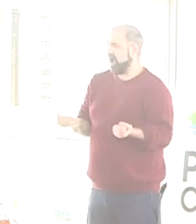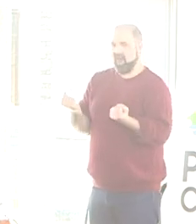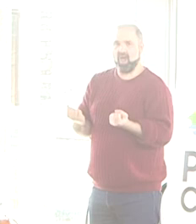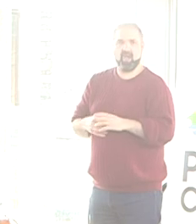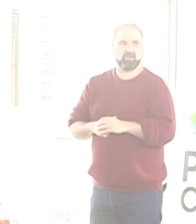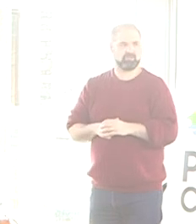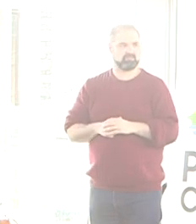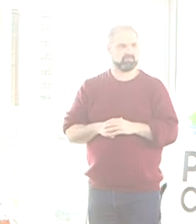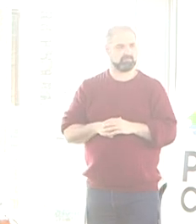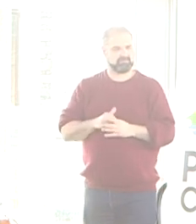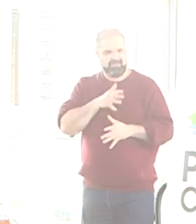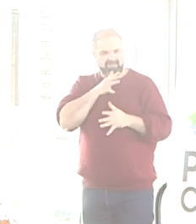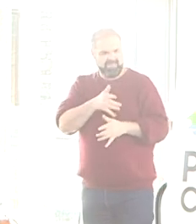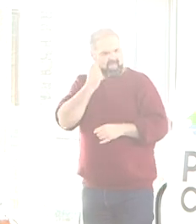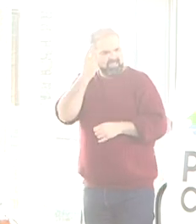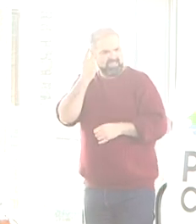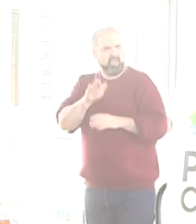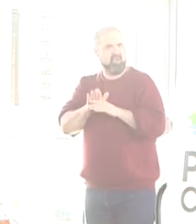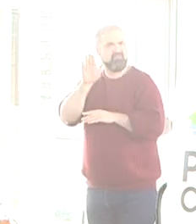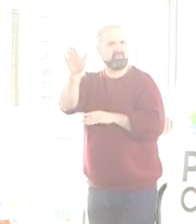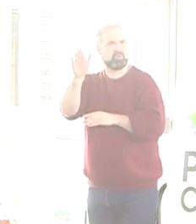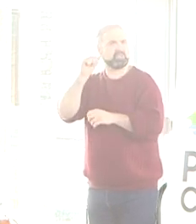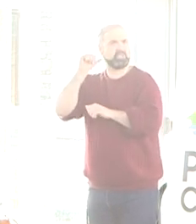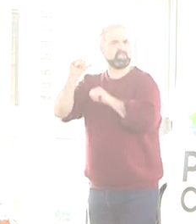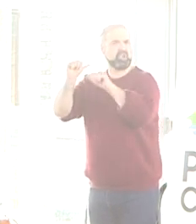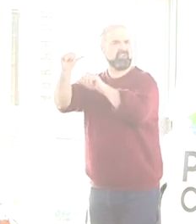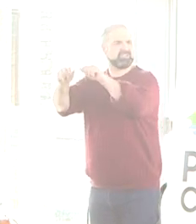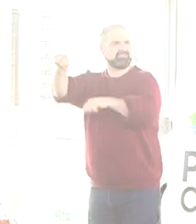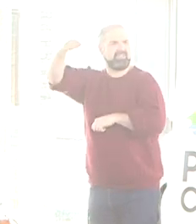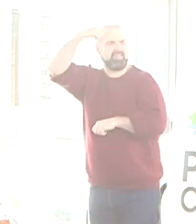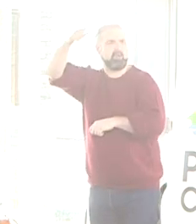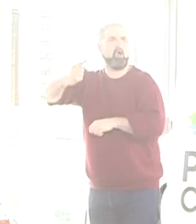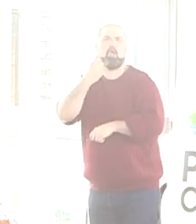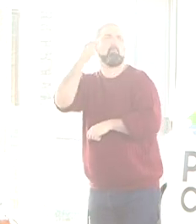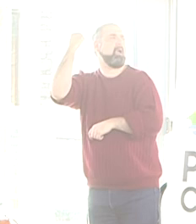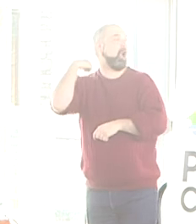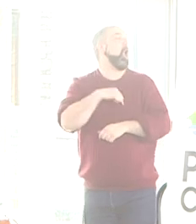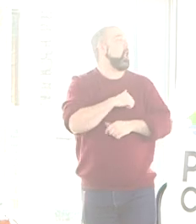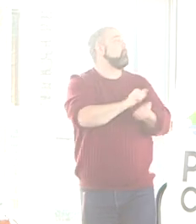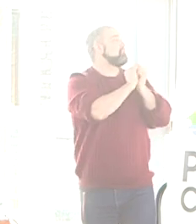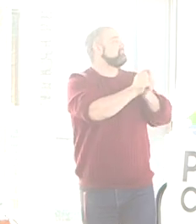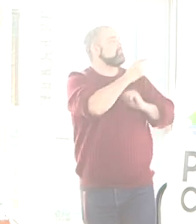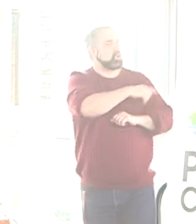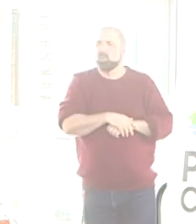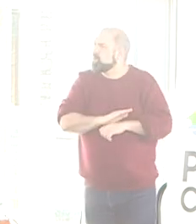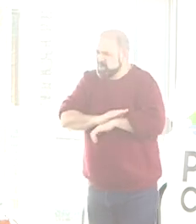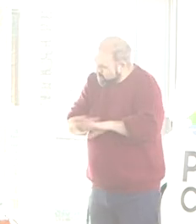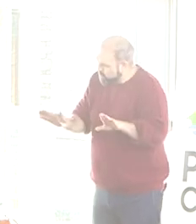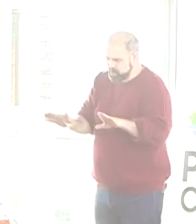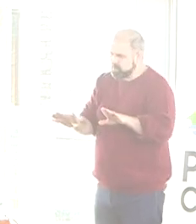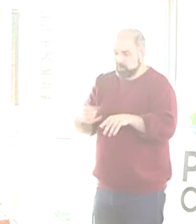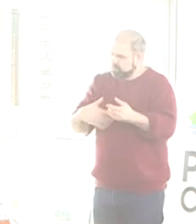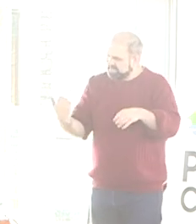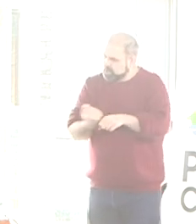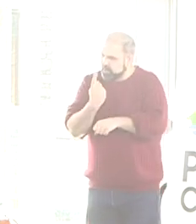the idea that future generations after ours ought to be somehow grateful to us, because we didn't do it for people to be grateful to us.